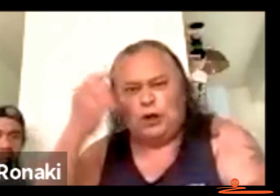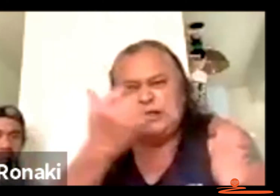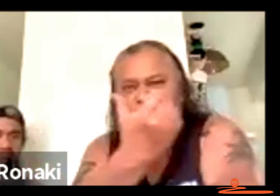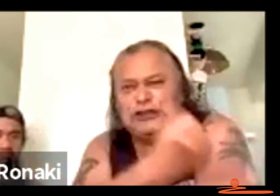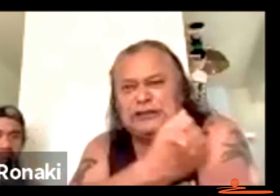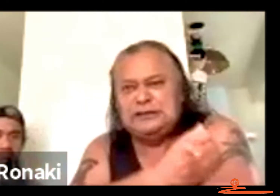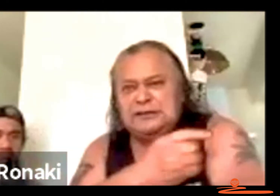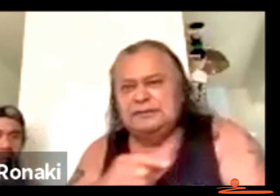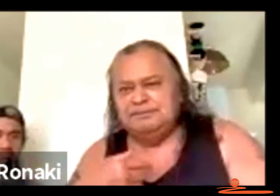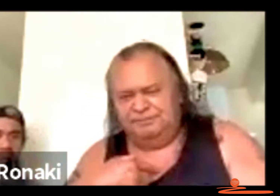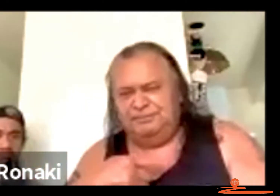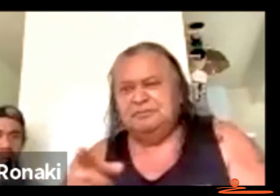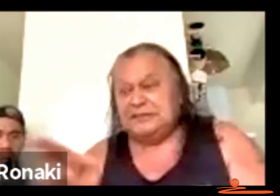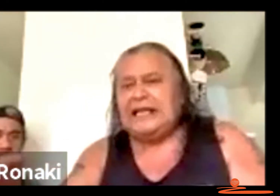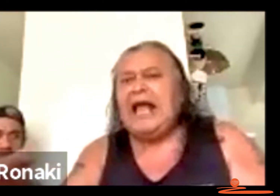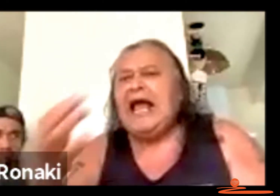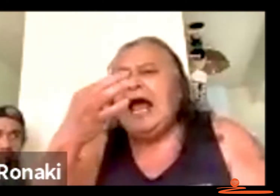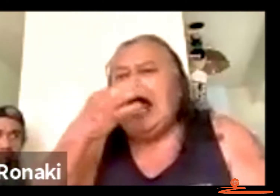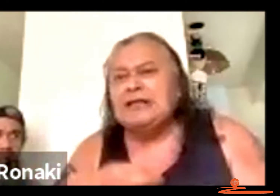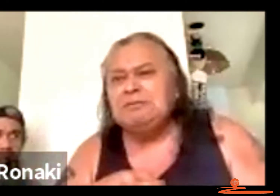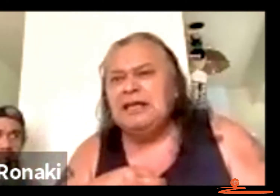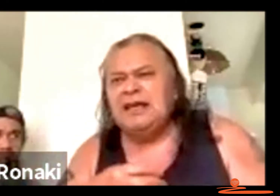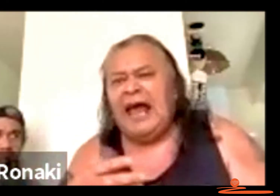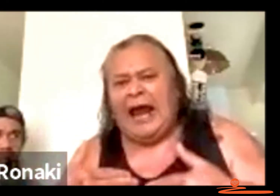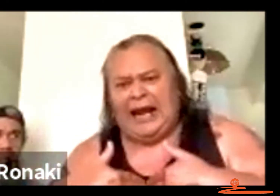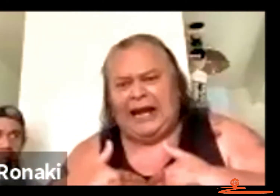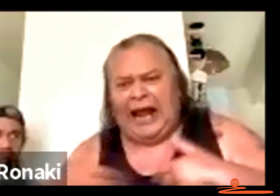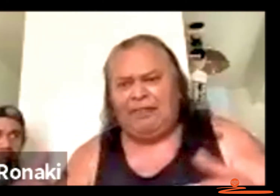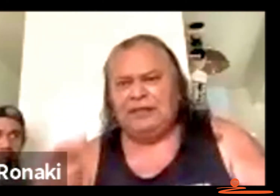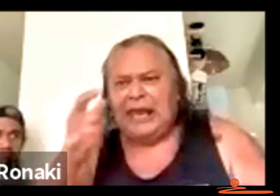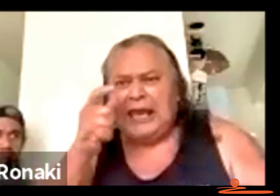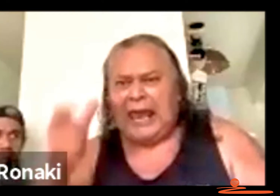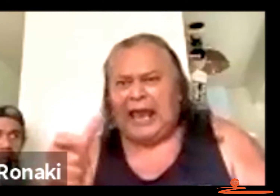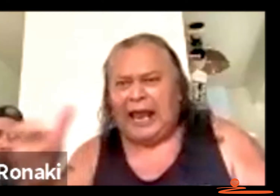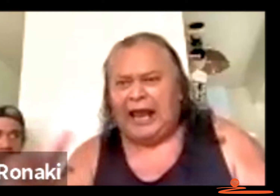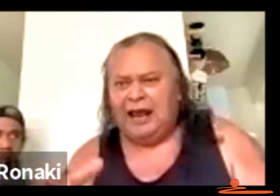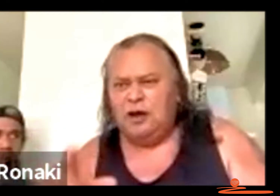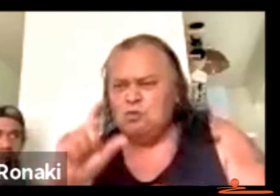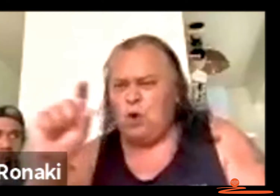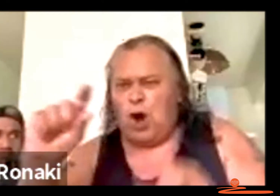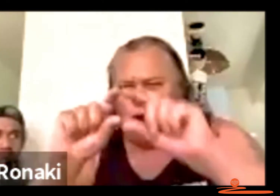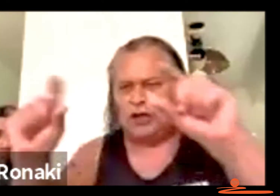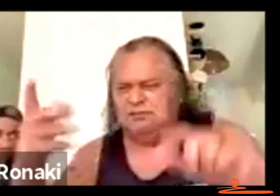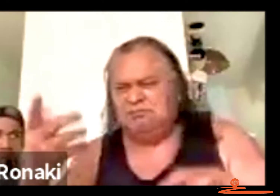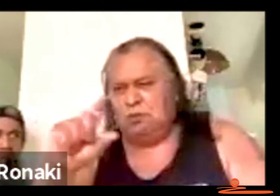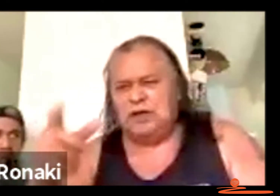we come in as ture whānau to know what to expect and how to work with us. They asked